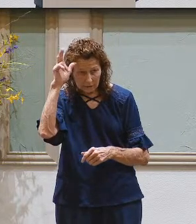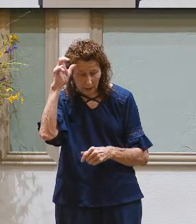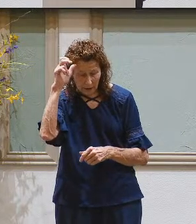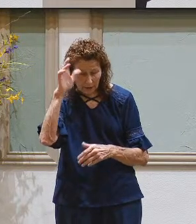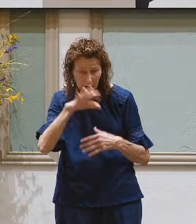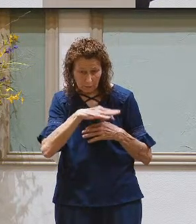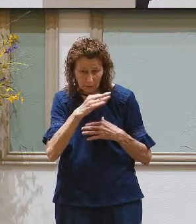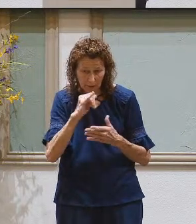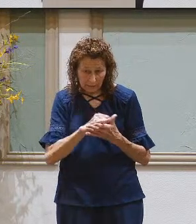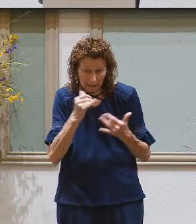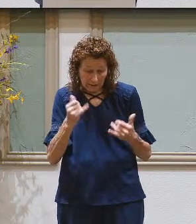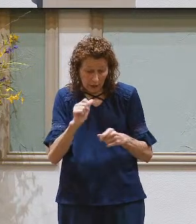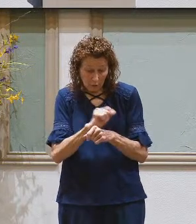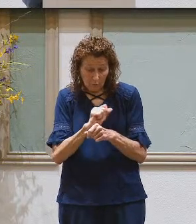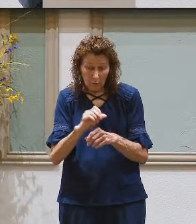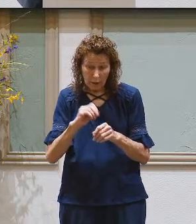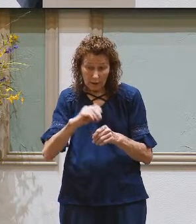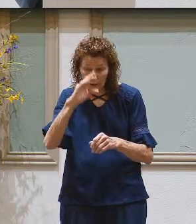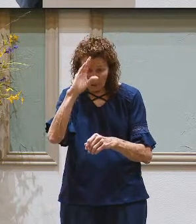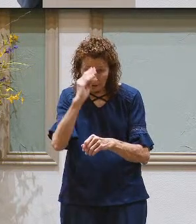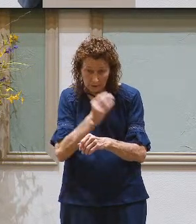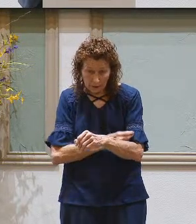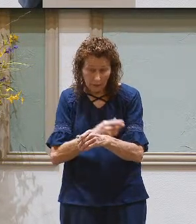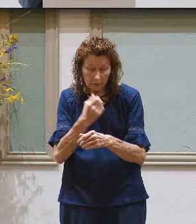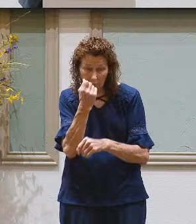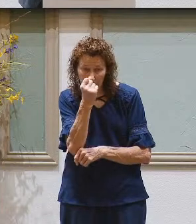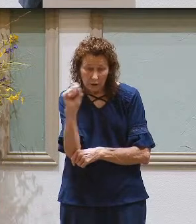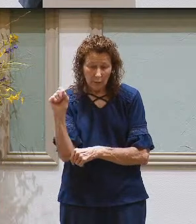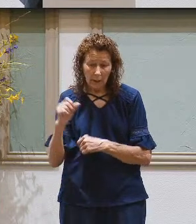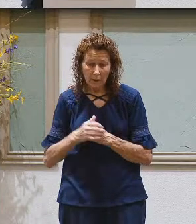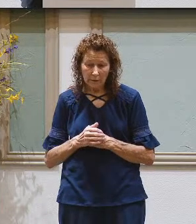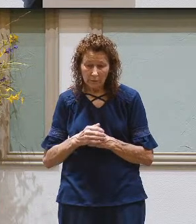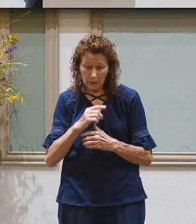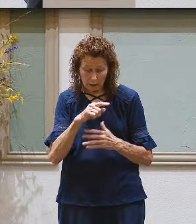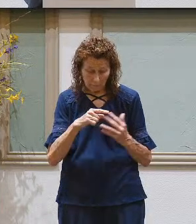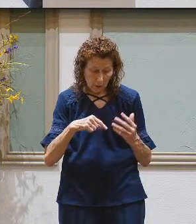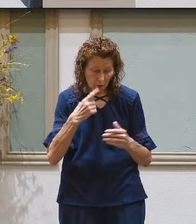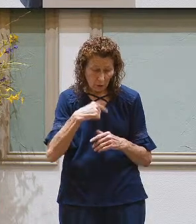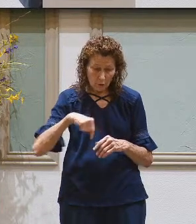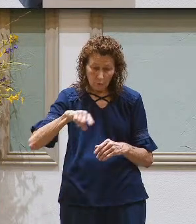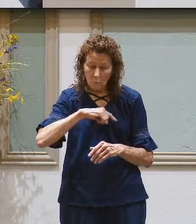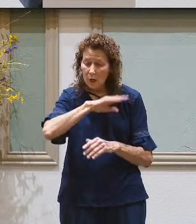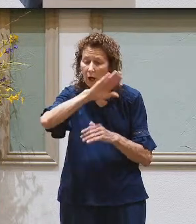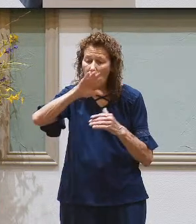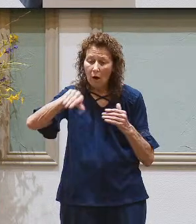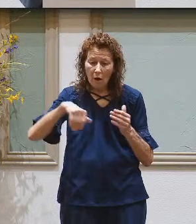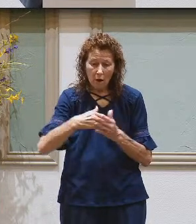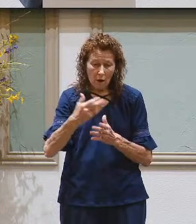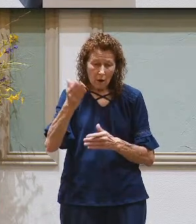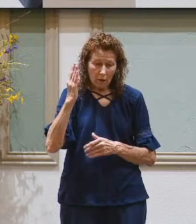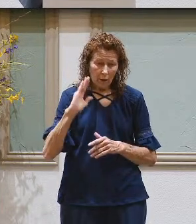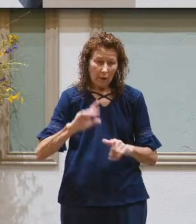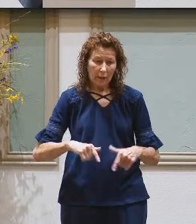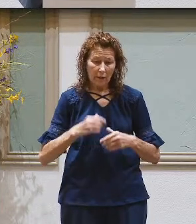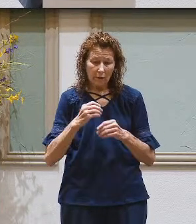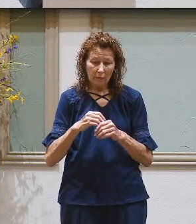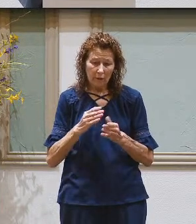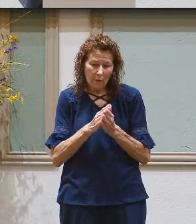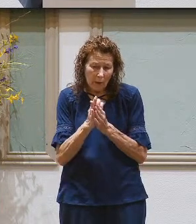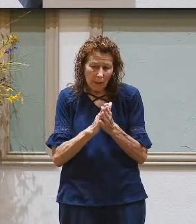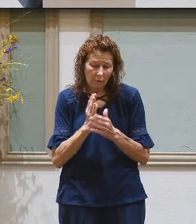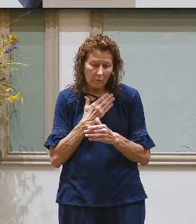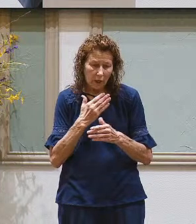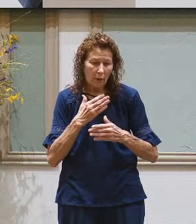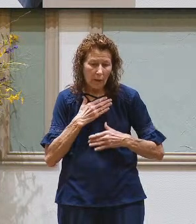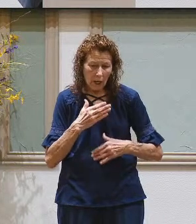spirit that is now at work in the sons of disobedience among whom we all once lived in the passions of our